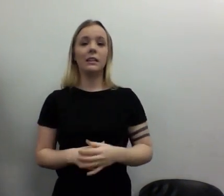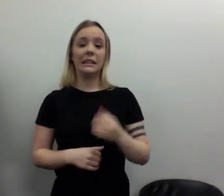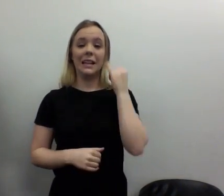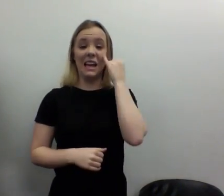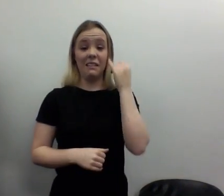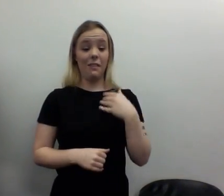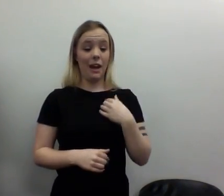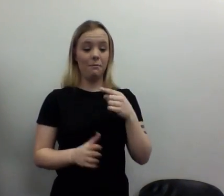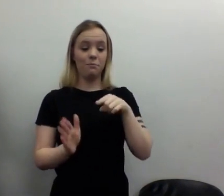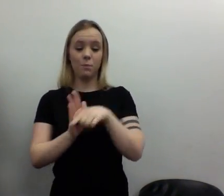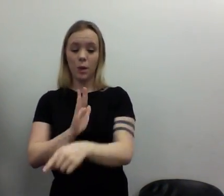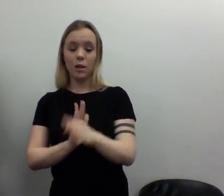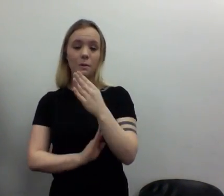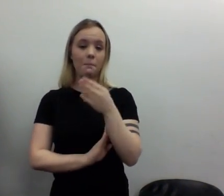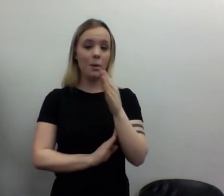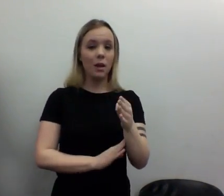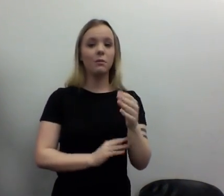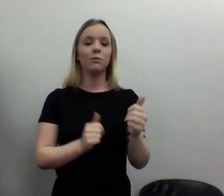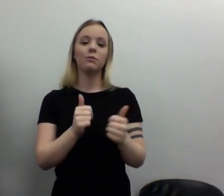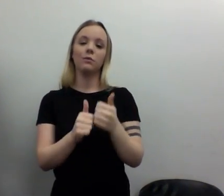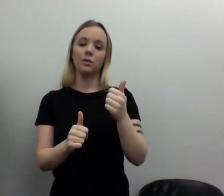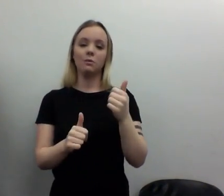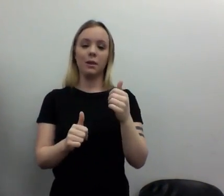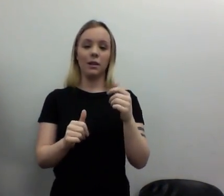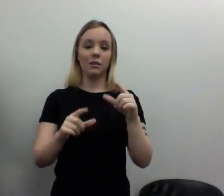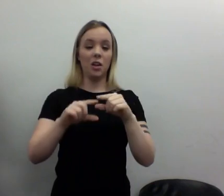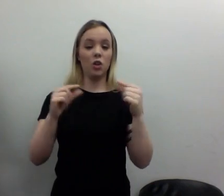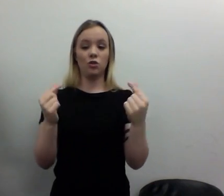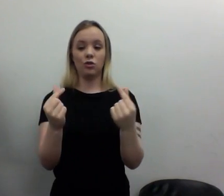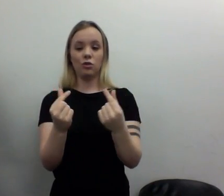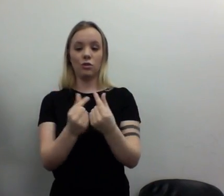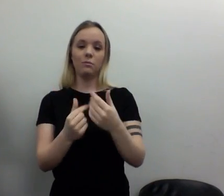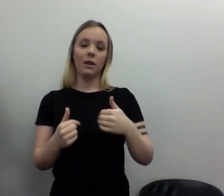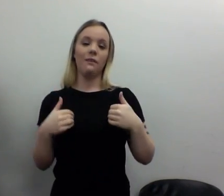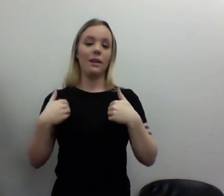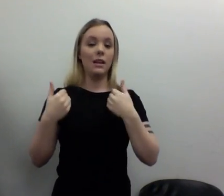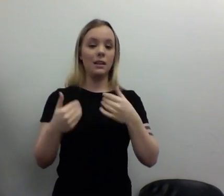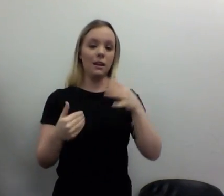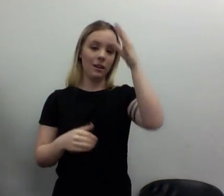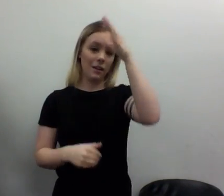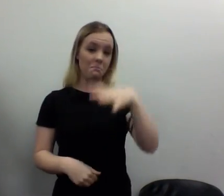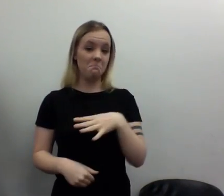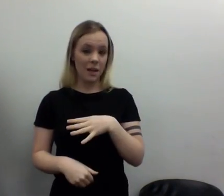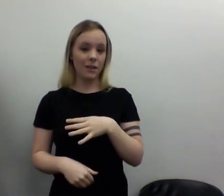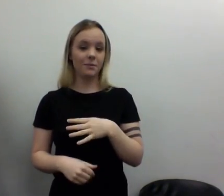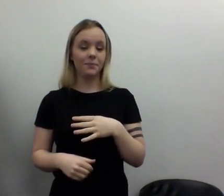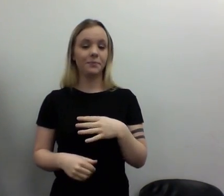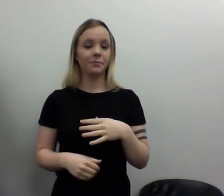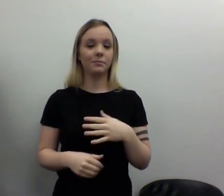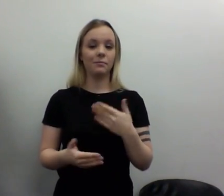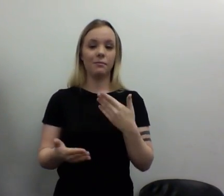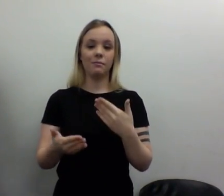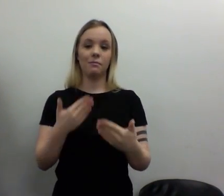men, probably minority men. So we see an increase in stranger homicides. We see an increase in felony